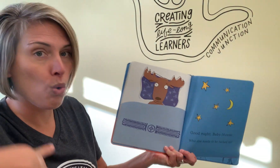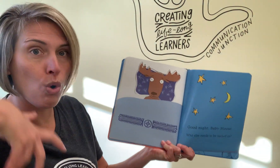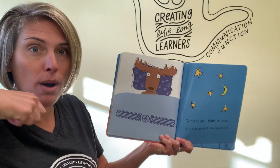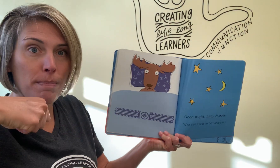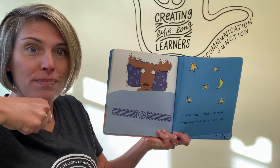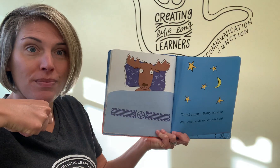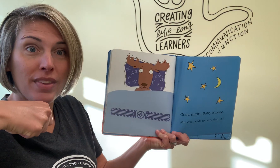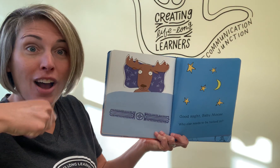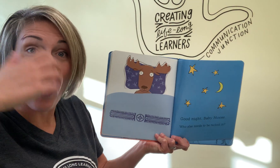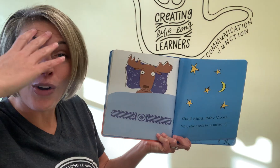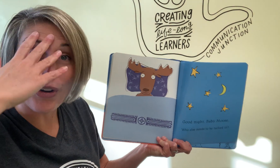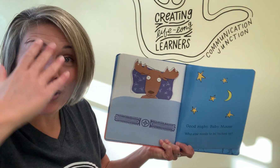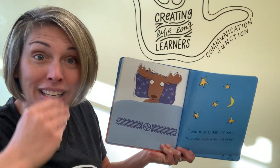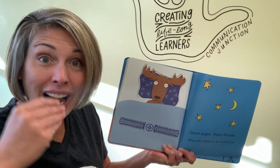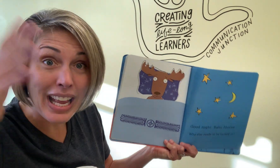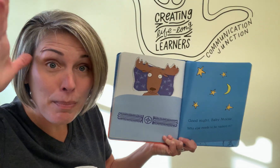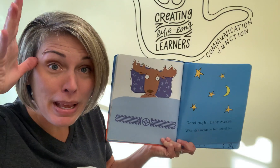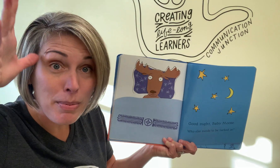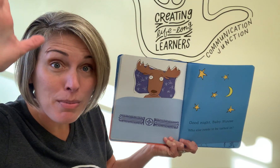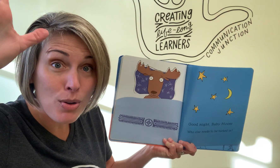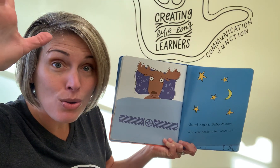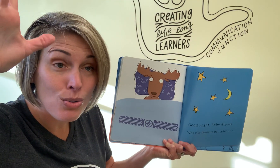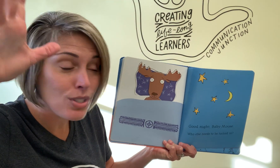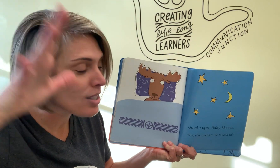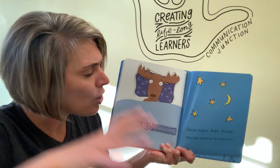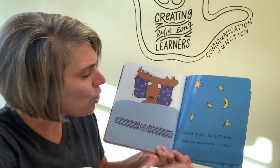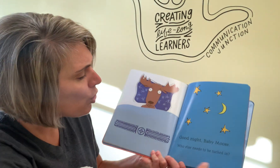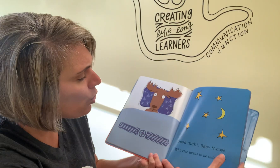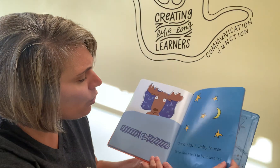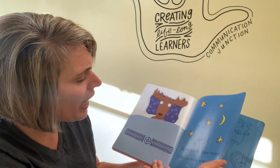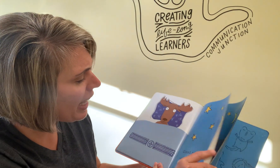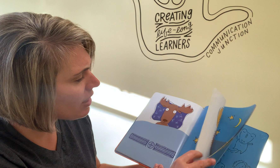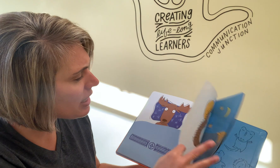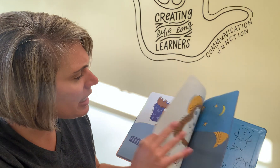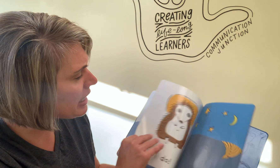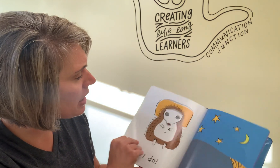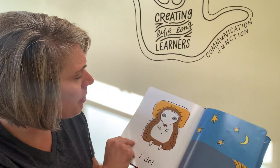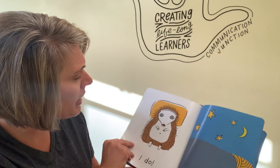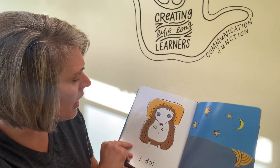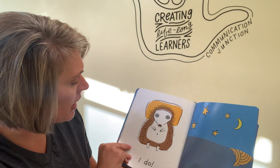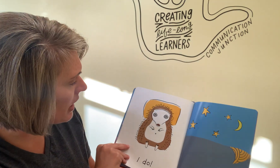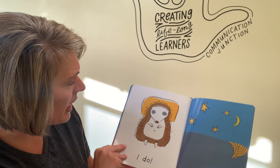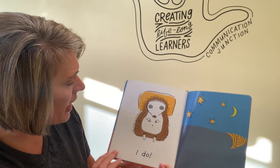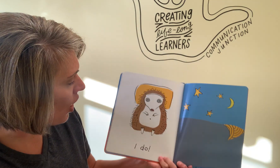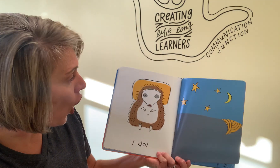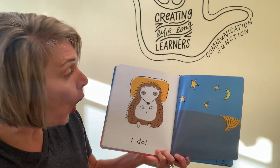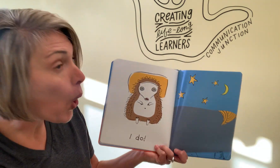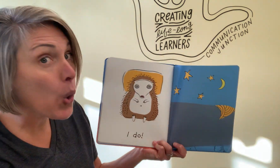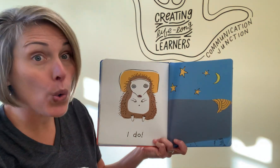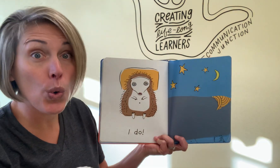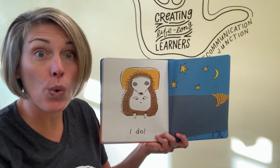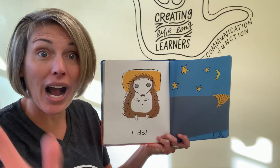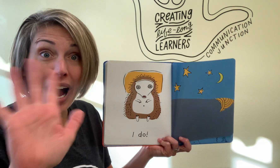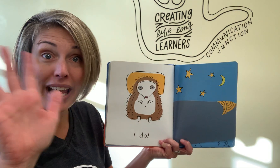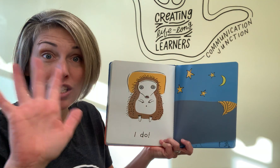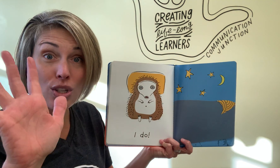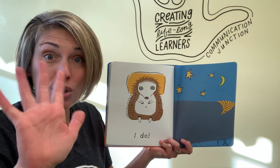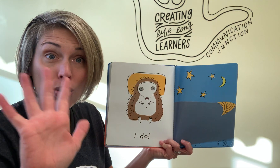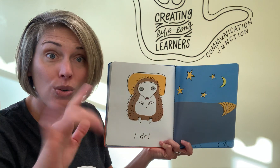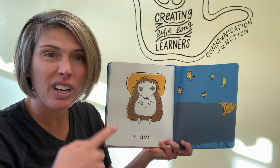Whoop. Good night, baby Moose. Who else needs to be tucked in? Oh, I do. I